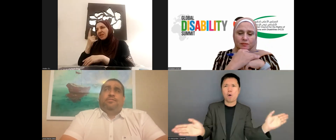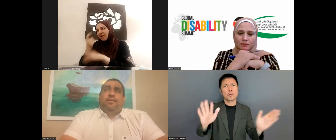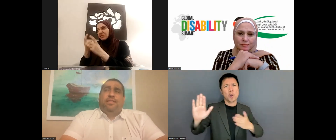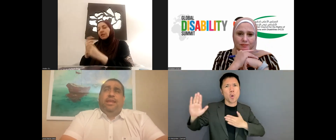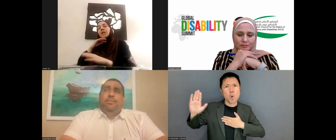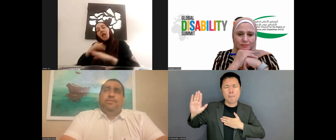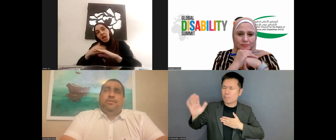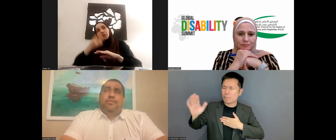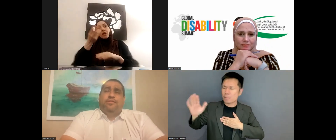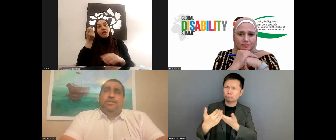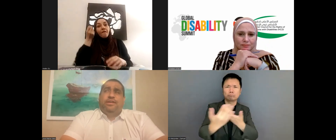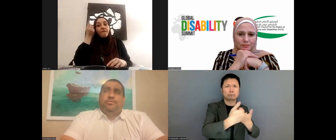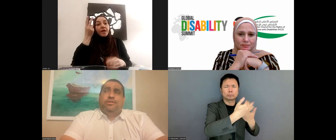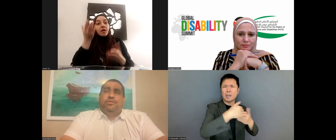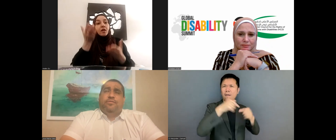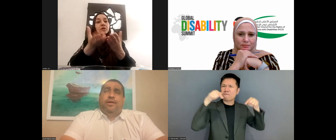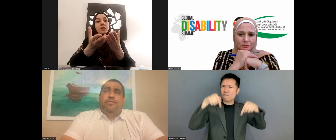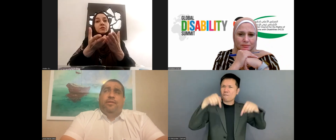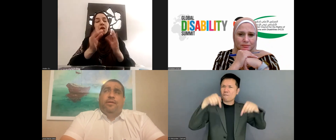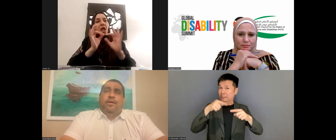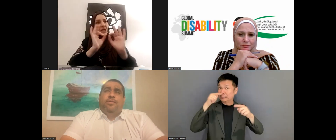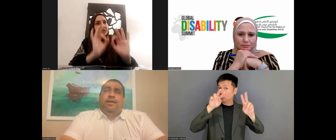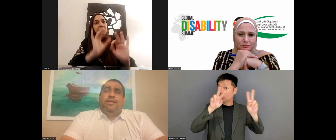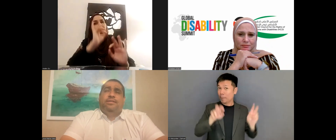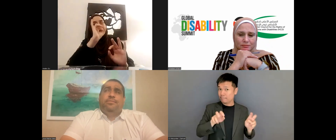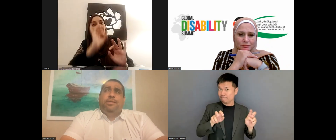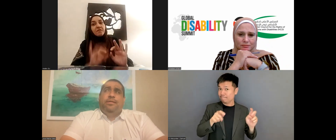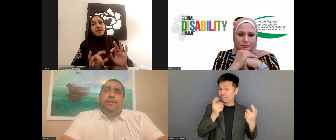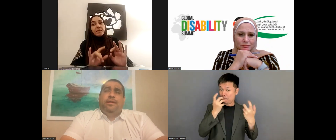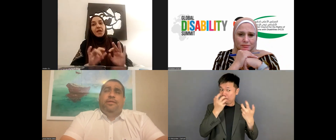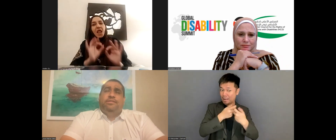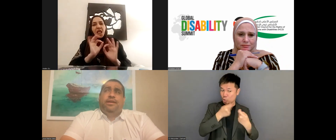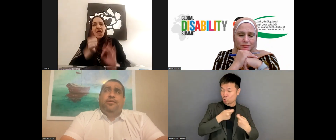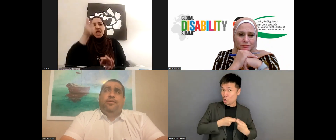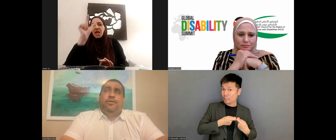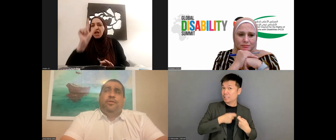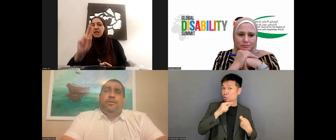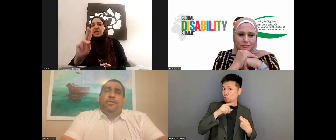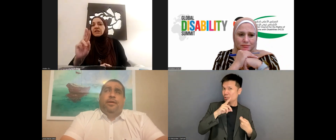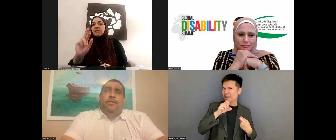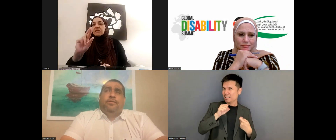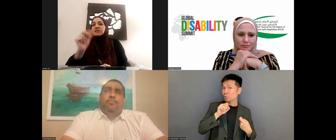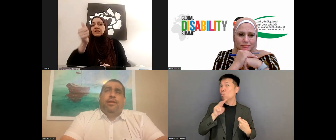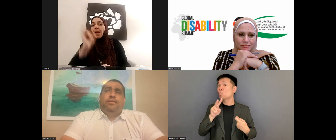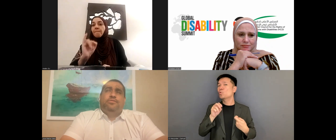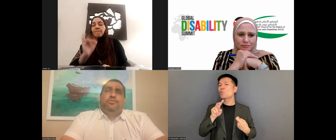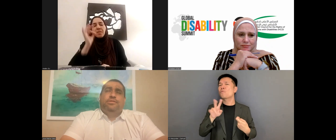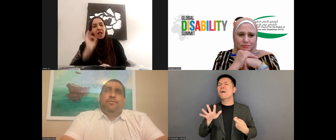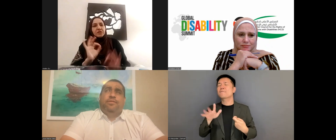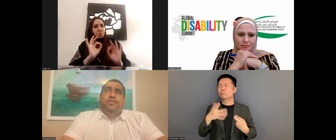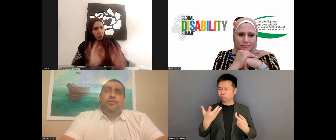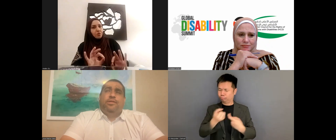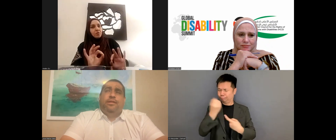the specific themes of the GDS 2025, but that doesn't mean that if a stakeholder is planning to